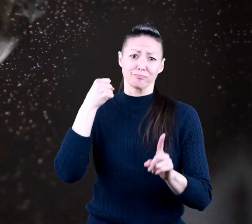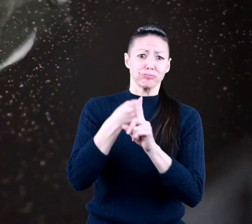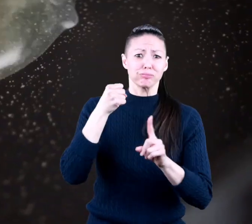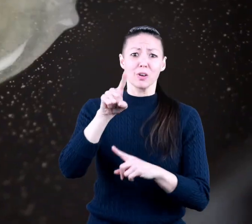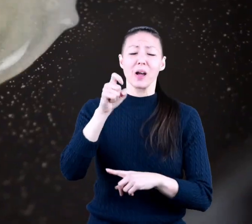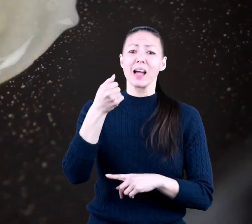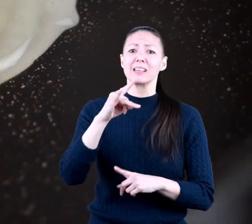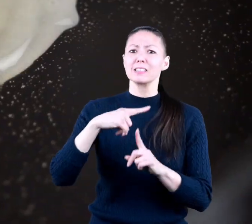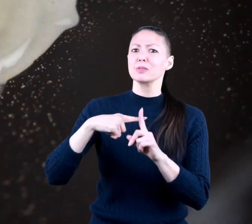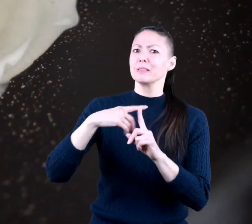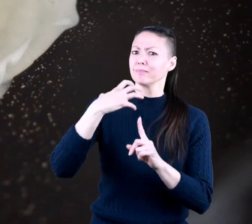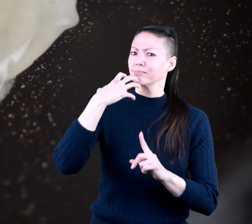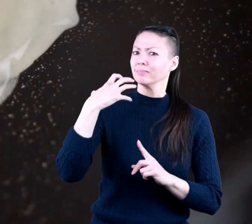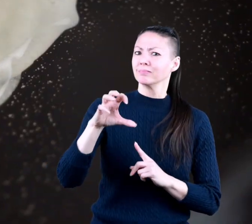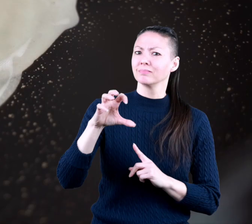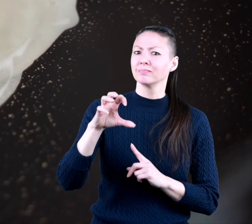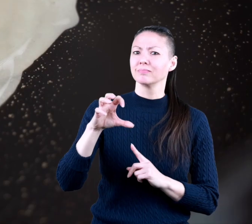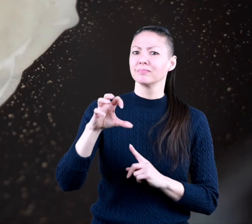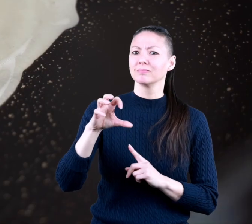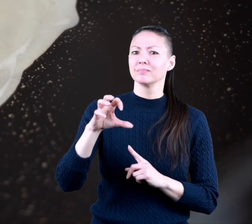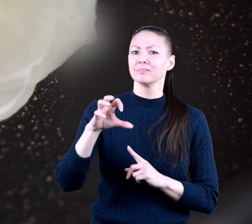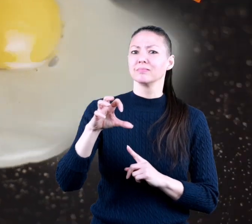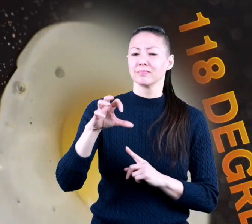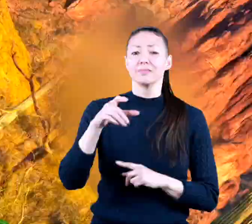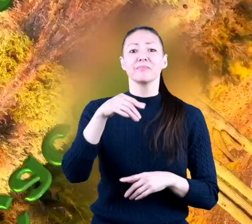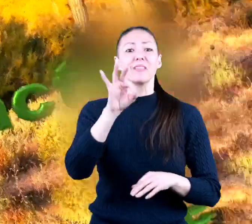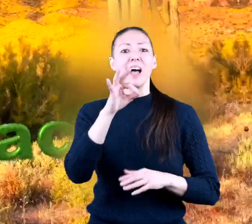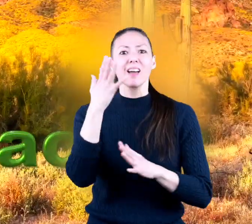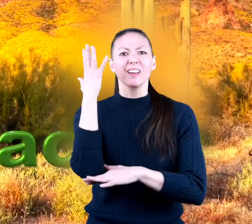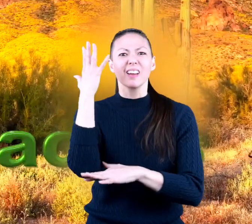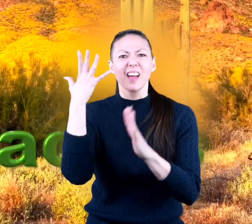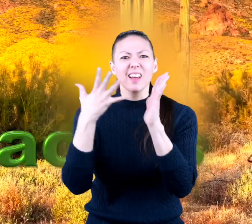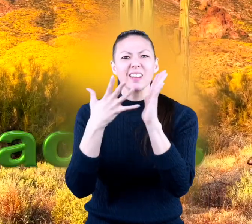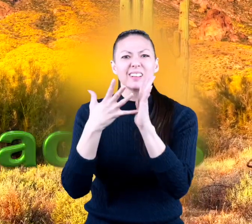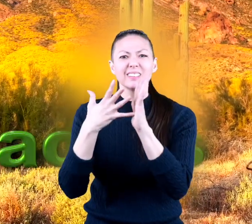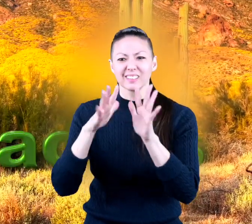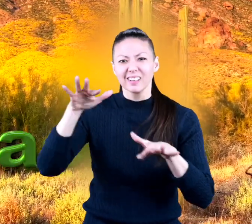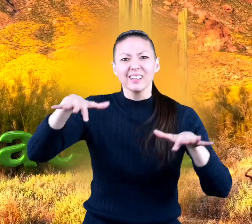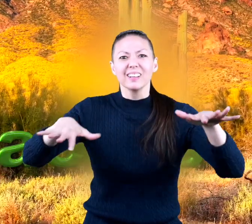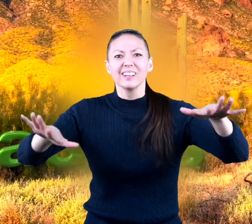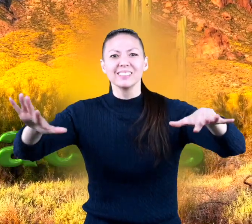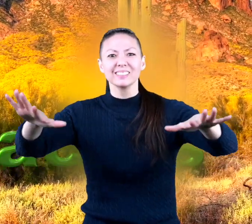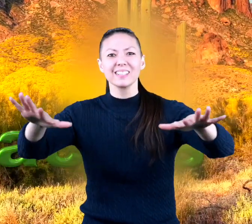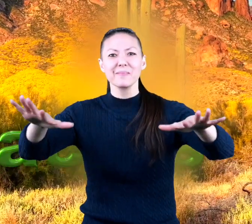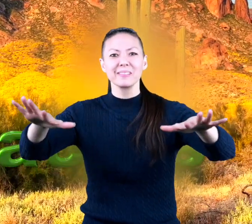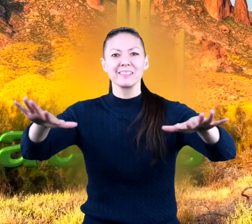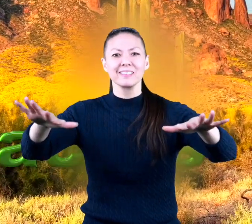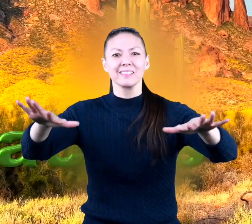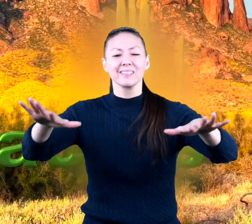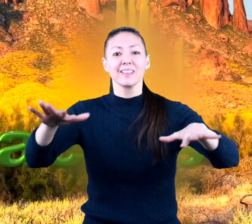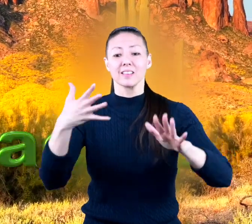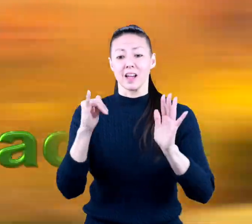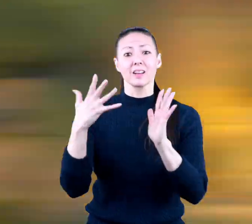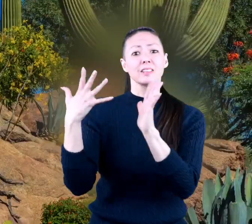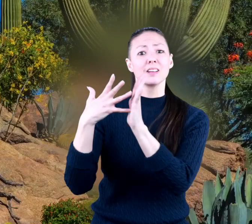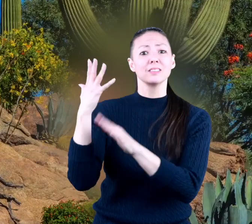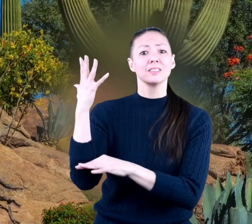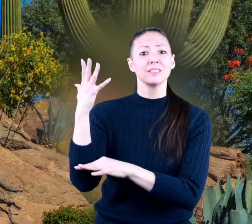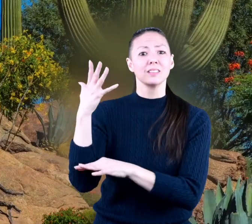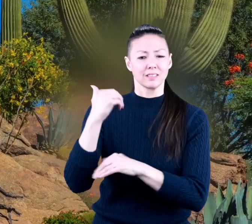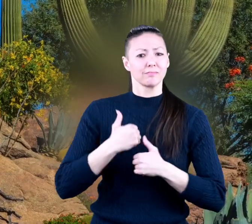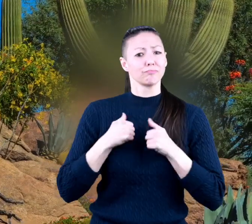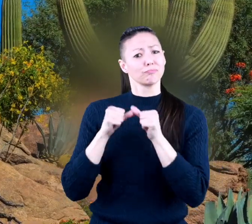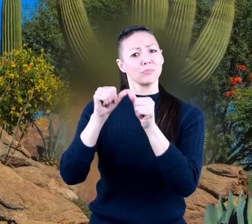hit 118 degrees, and you can find saguaro cactuses lining the landscape. These